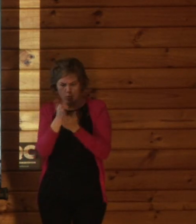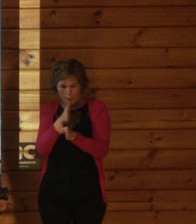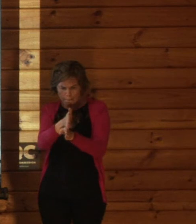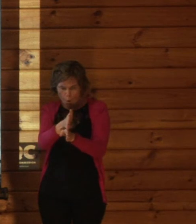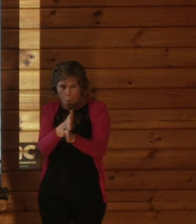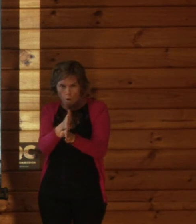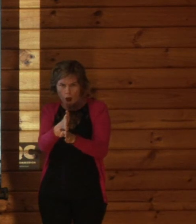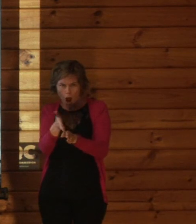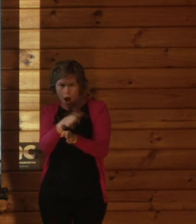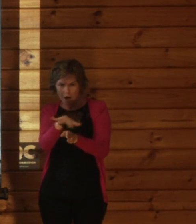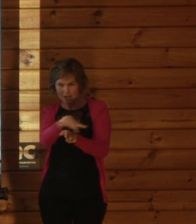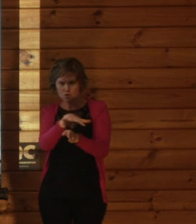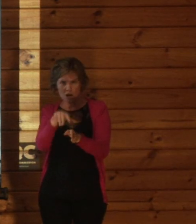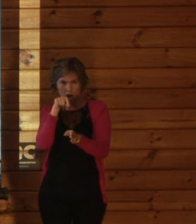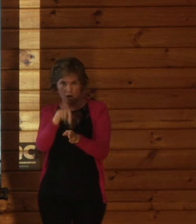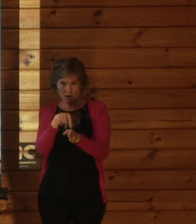about